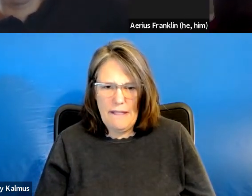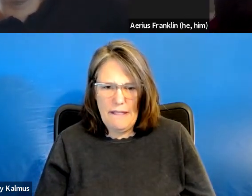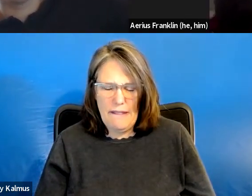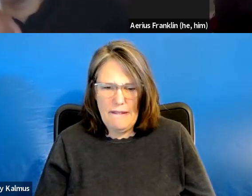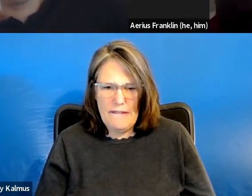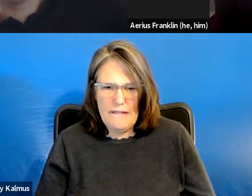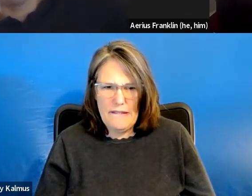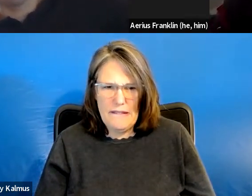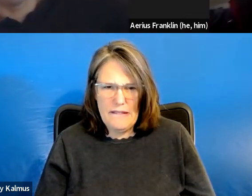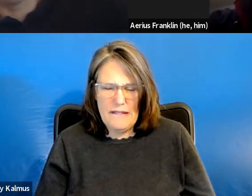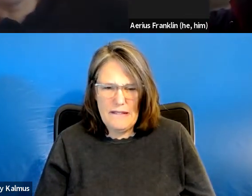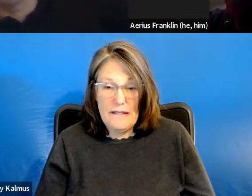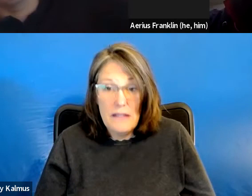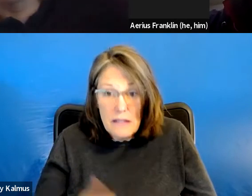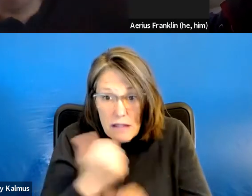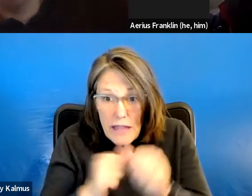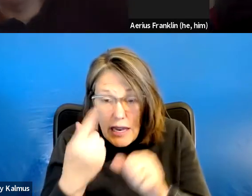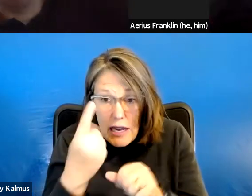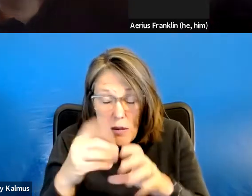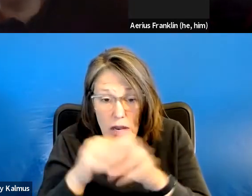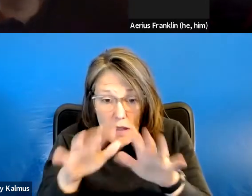Yeah, I didn't, anybody in the audience?